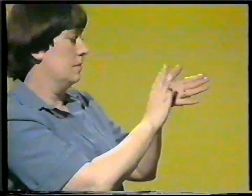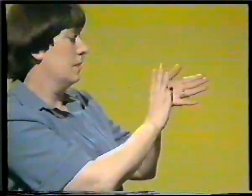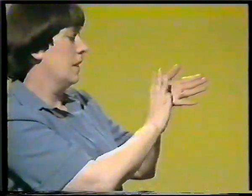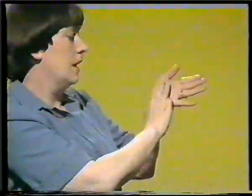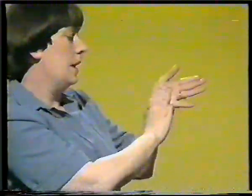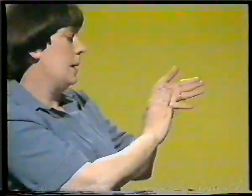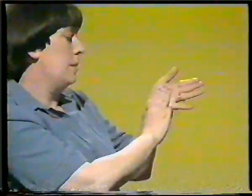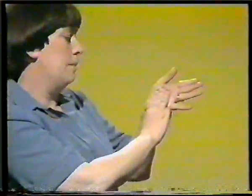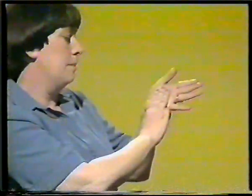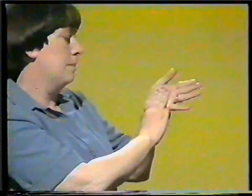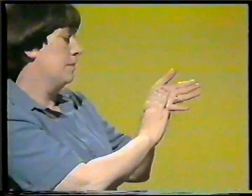M,